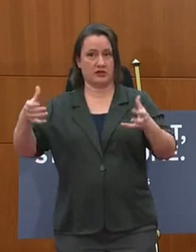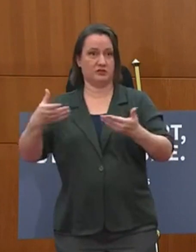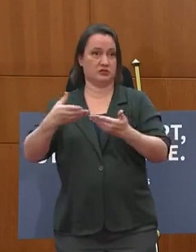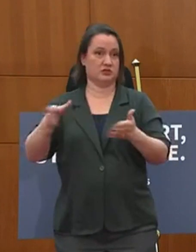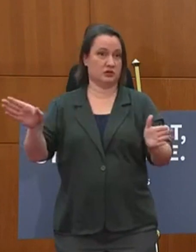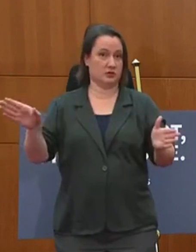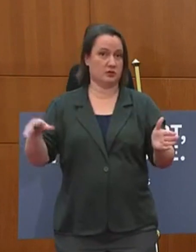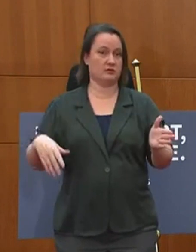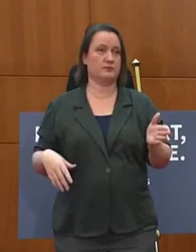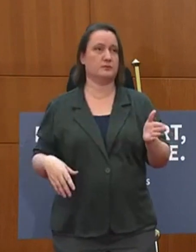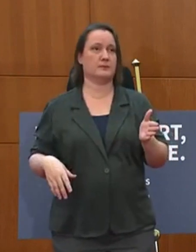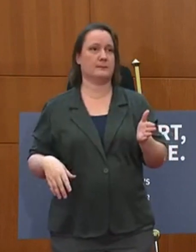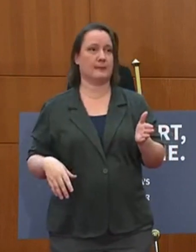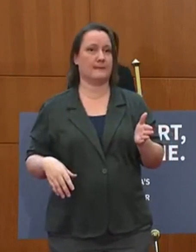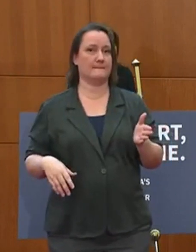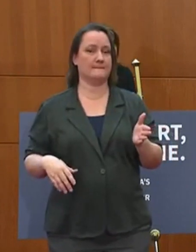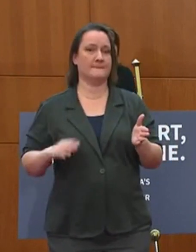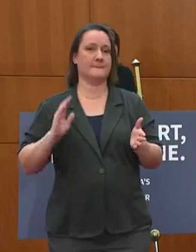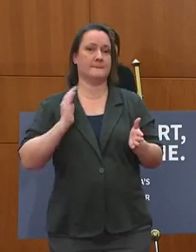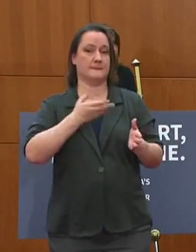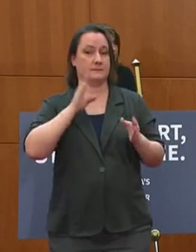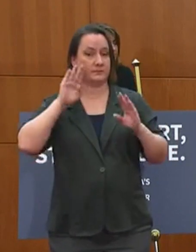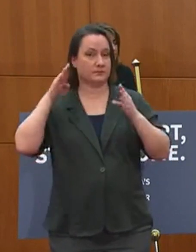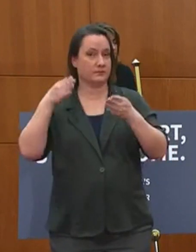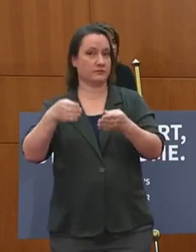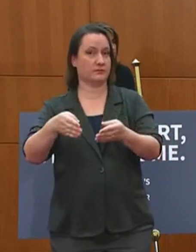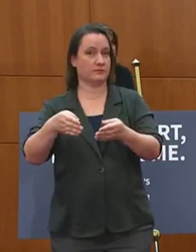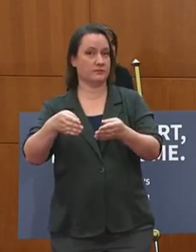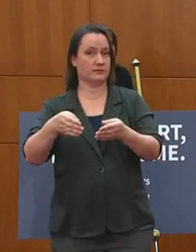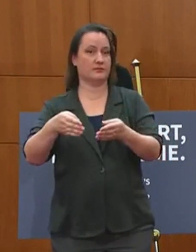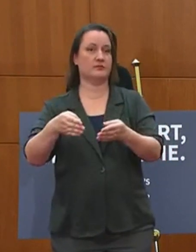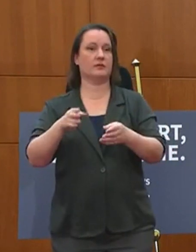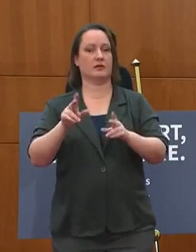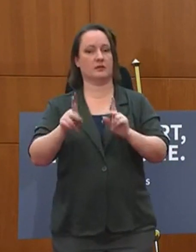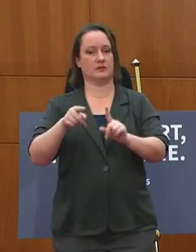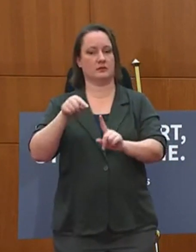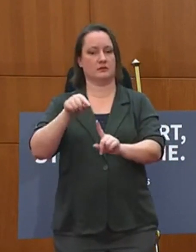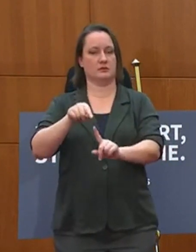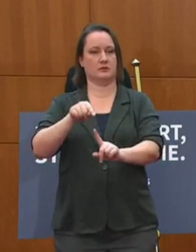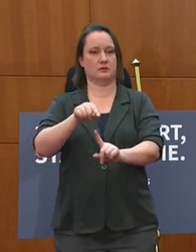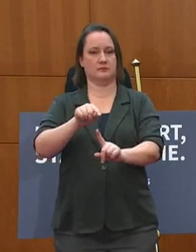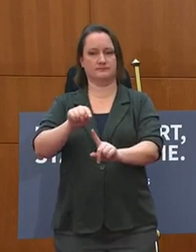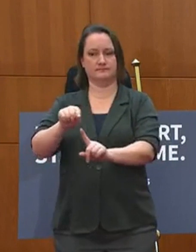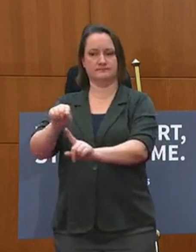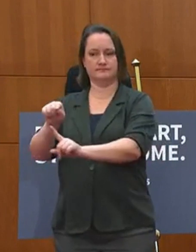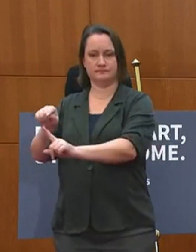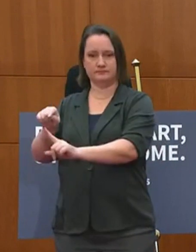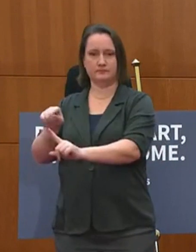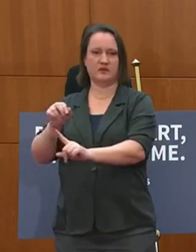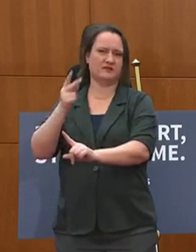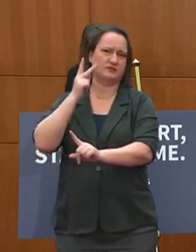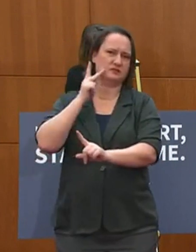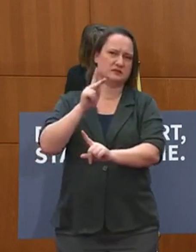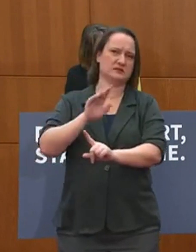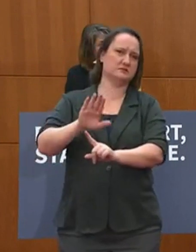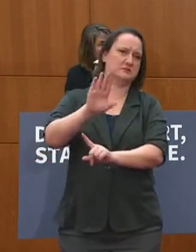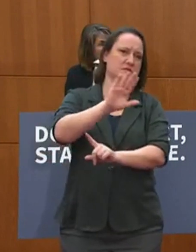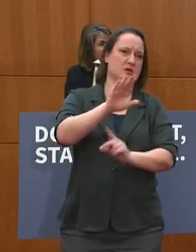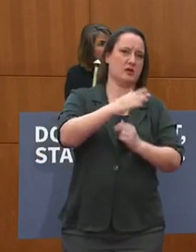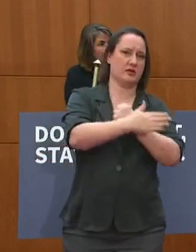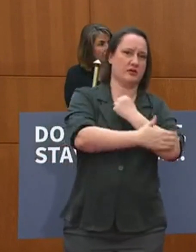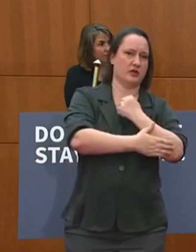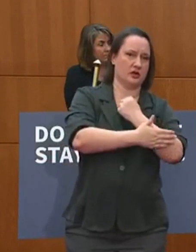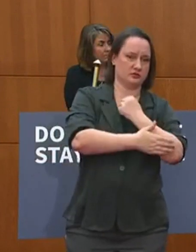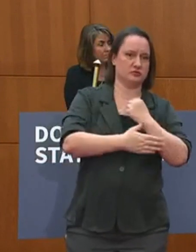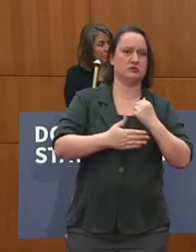general. And what we focused on is on those who are in the, as you've seen from around the country, nursing home